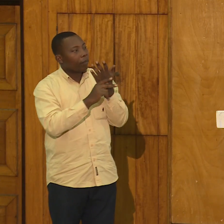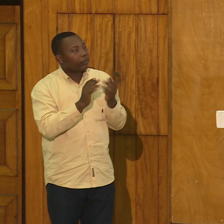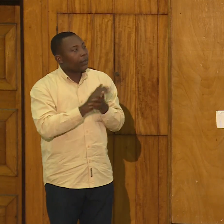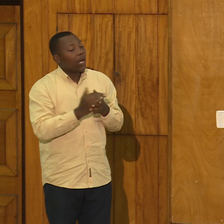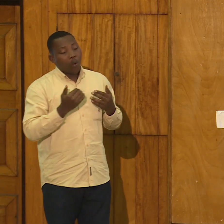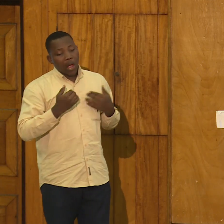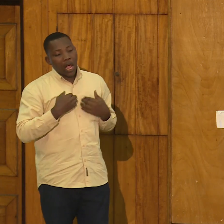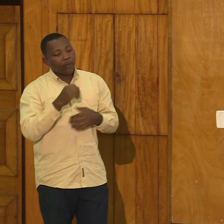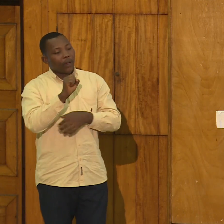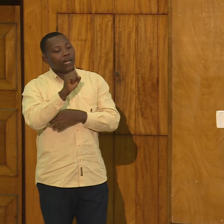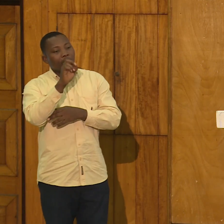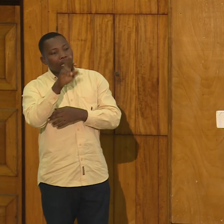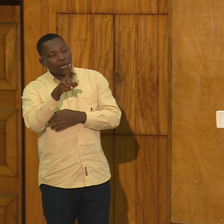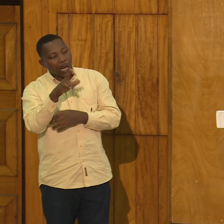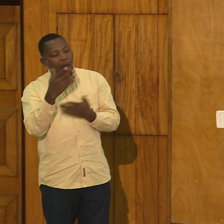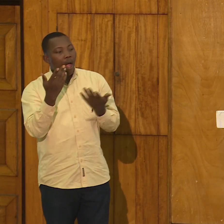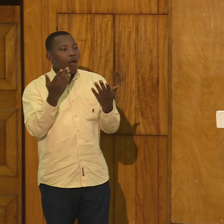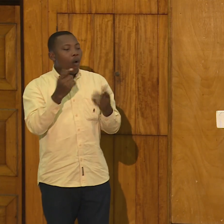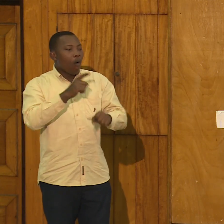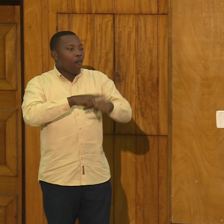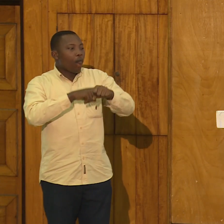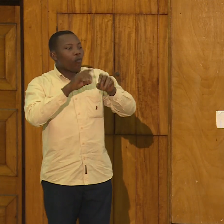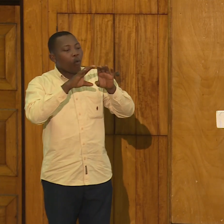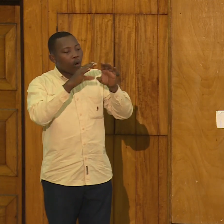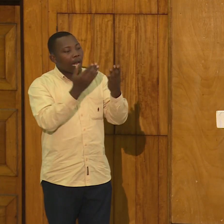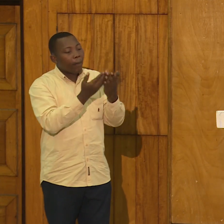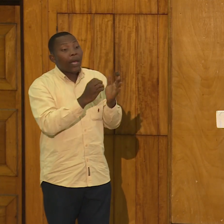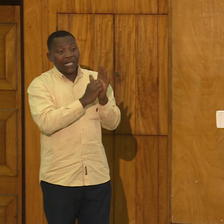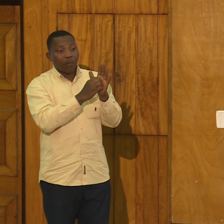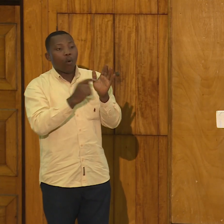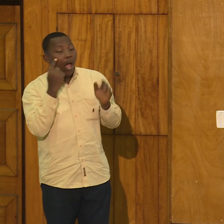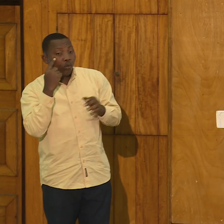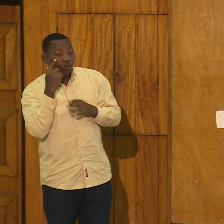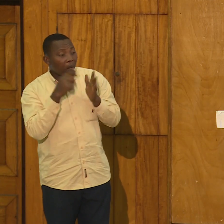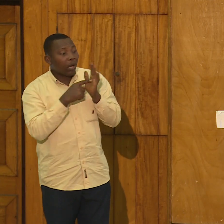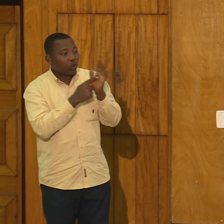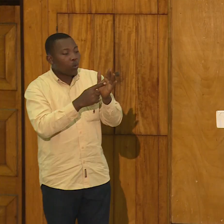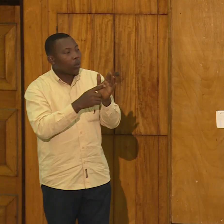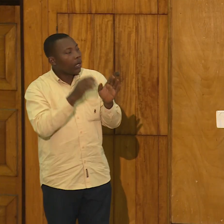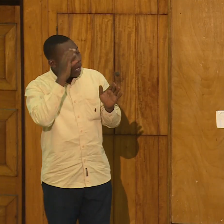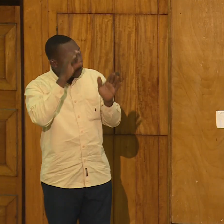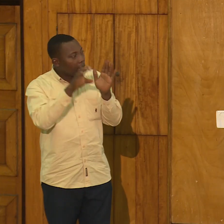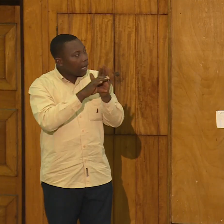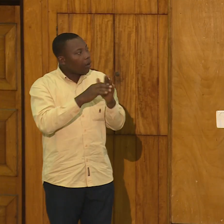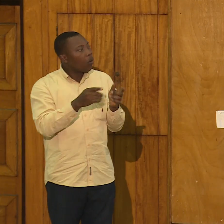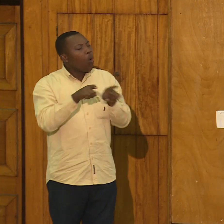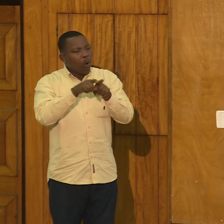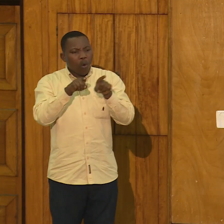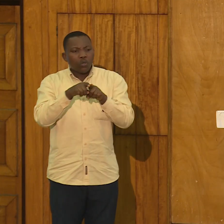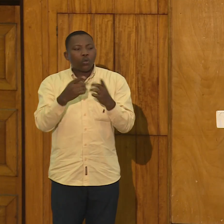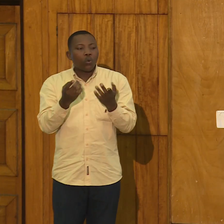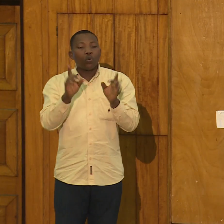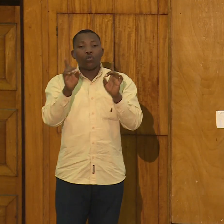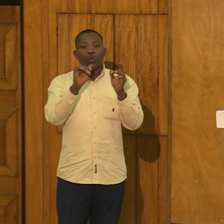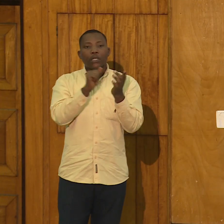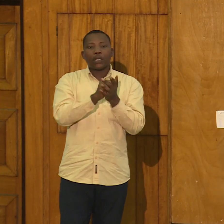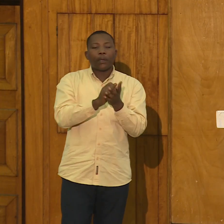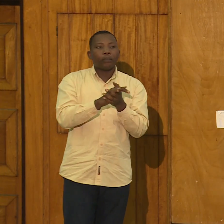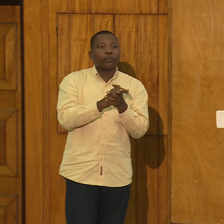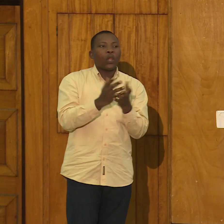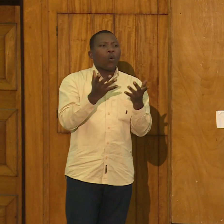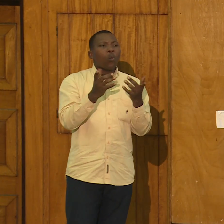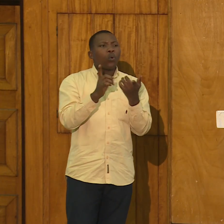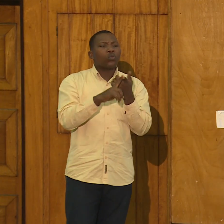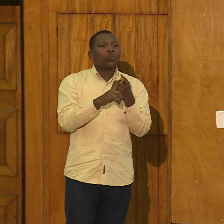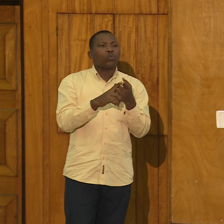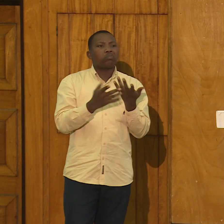senior soccer clubs, an example I've just shown in that picture, where the senior soccer clubs, was what we're also doing is we also